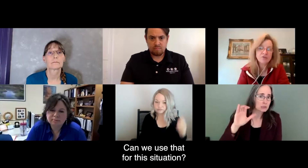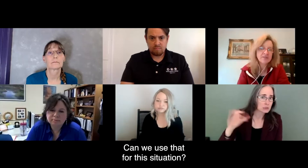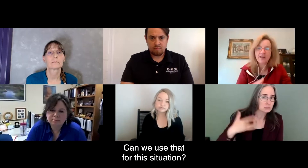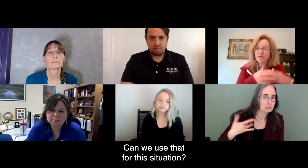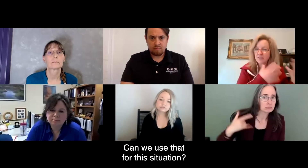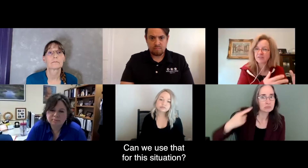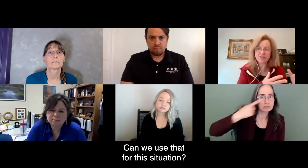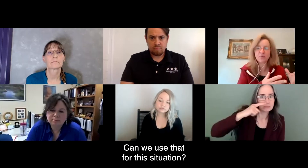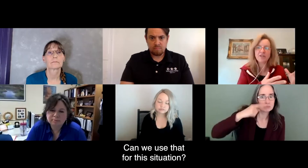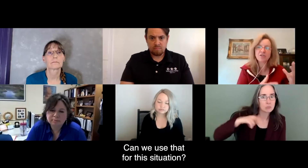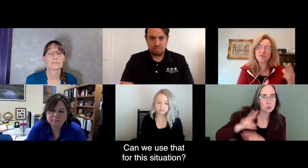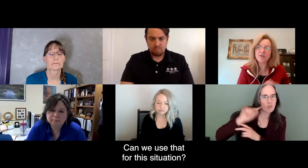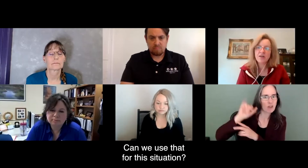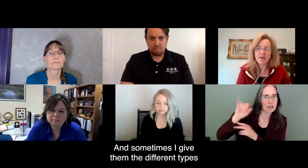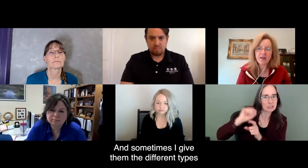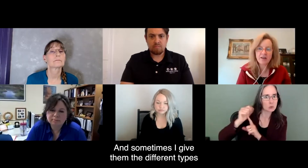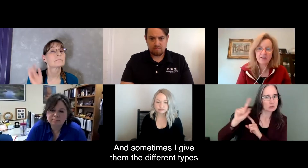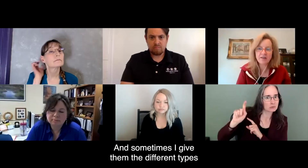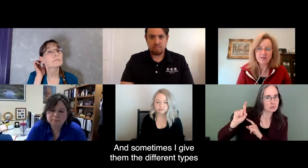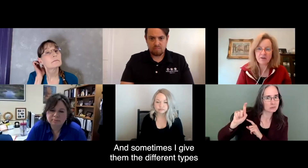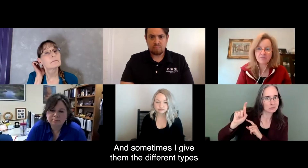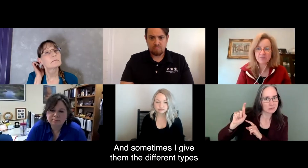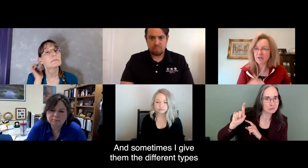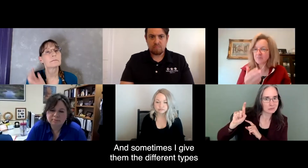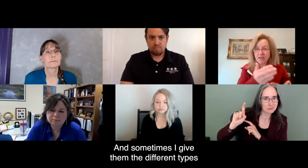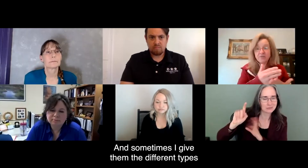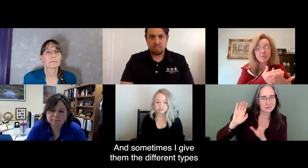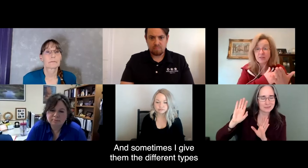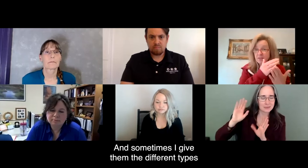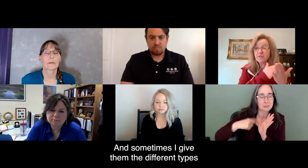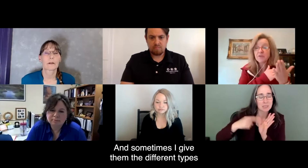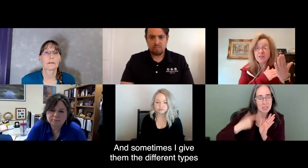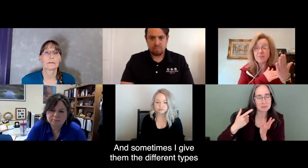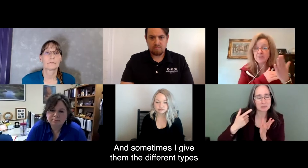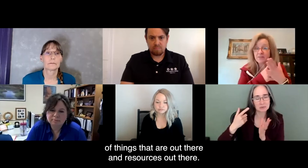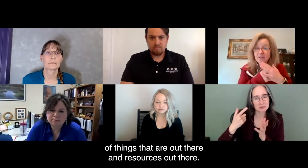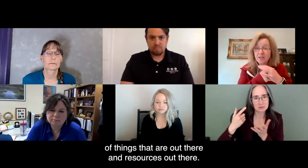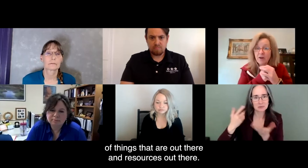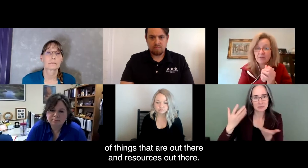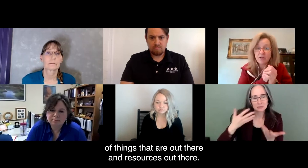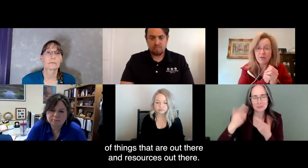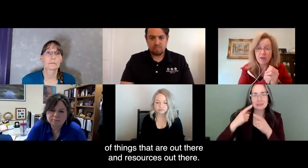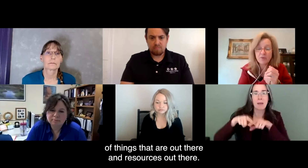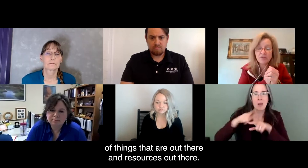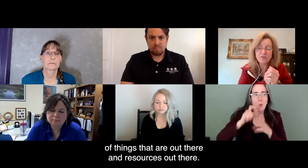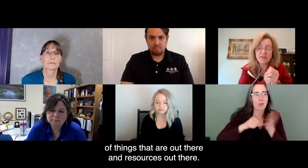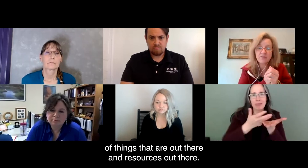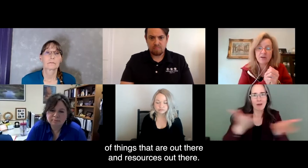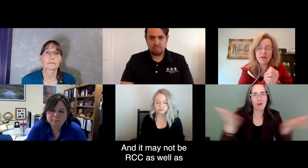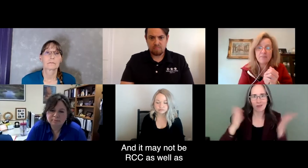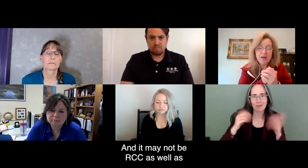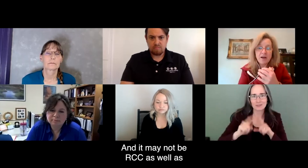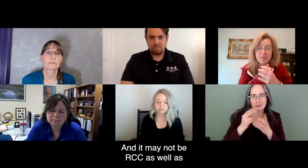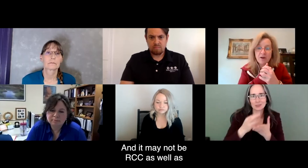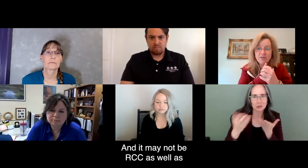we use that for this situation? And, you know, sometimes I give them the different types of things that are out there and resources out there,